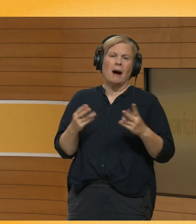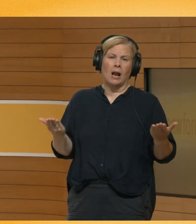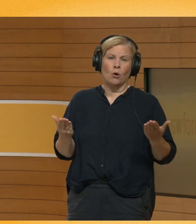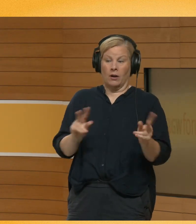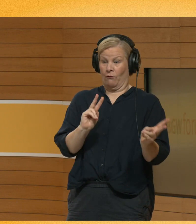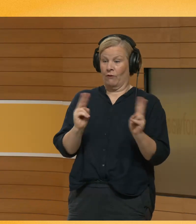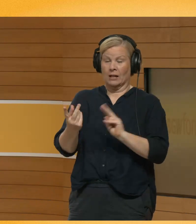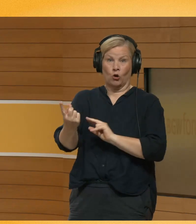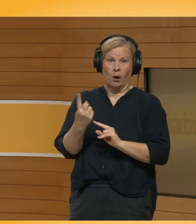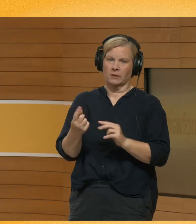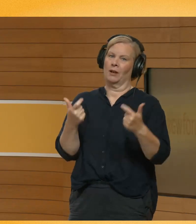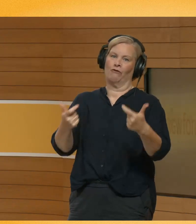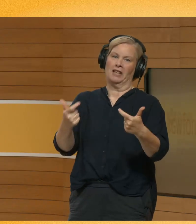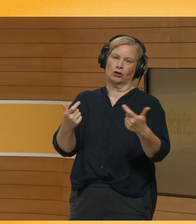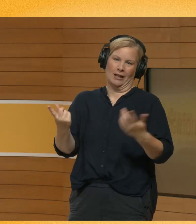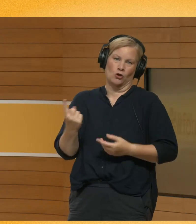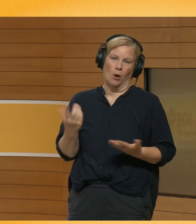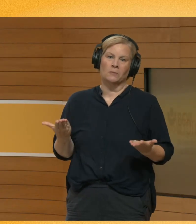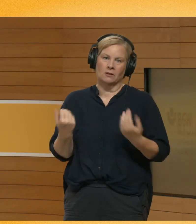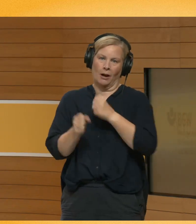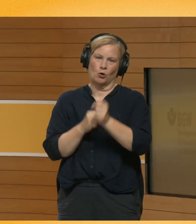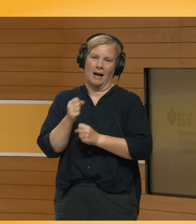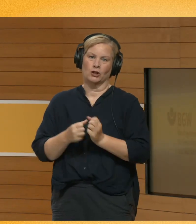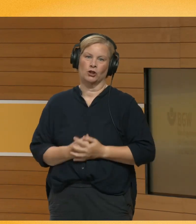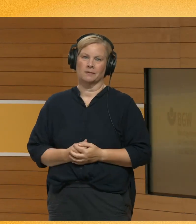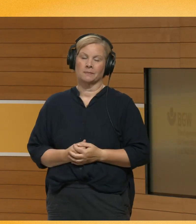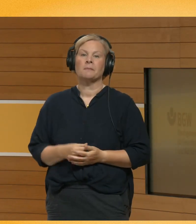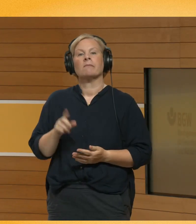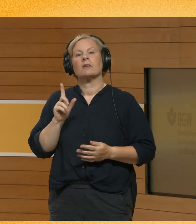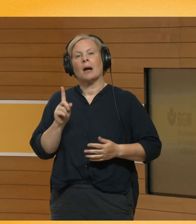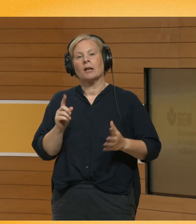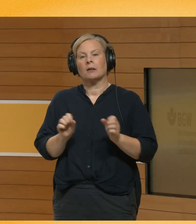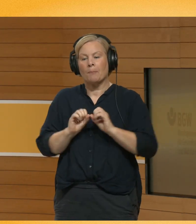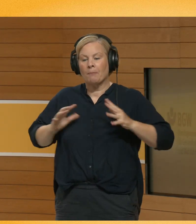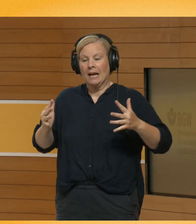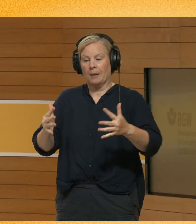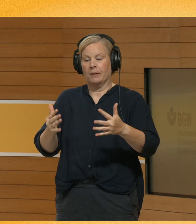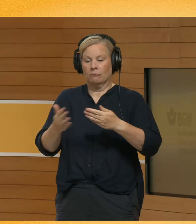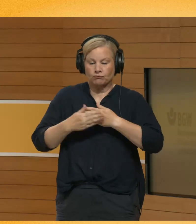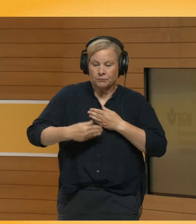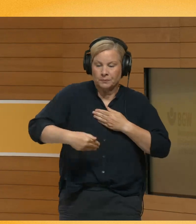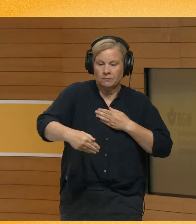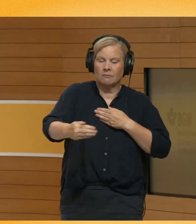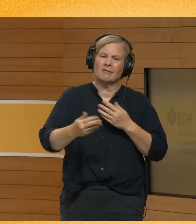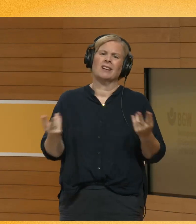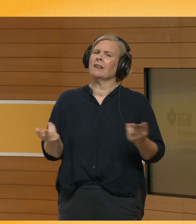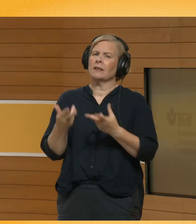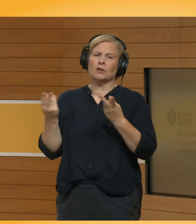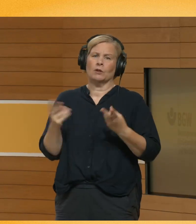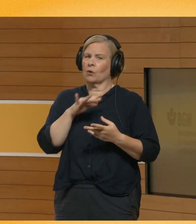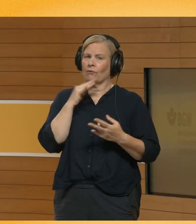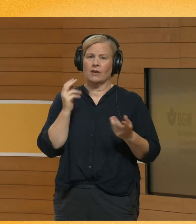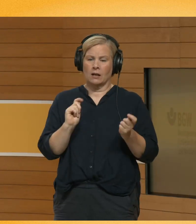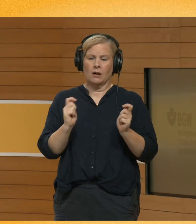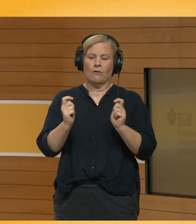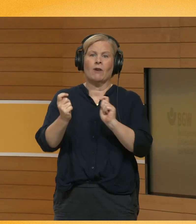throughout the pandemic. They'd shown themselves to be resilient, to find new ways of working, but also they were tired of change. But